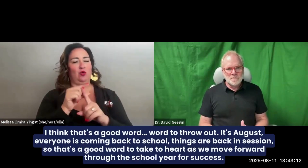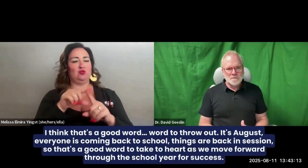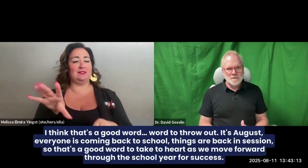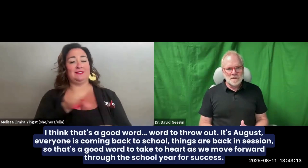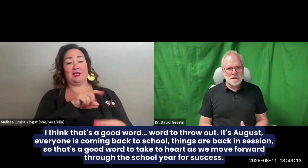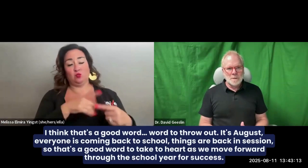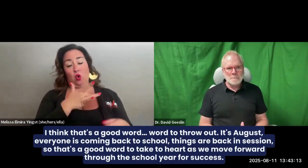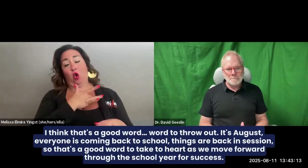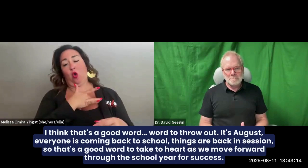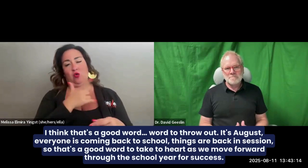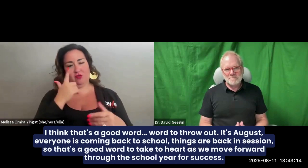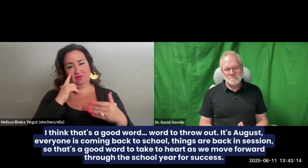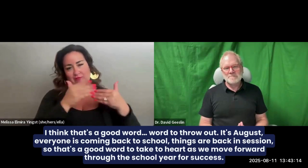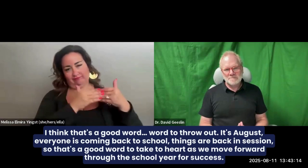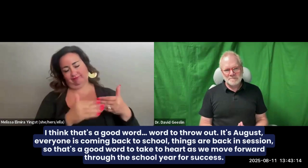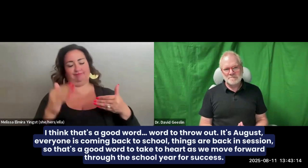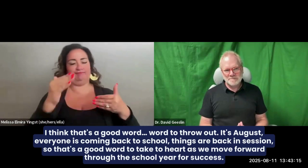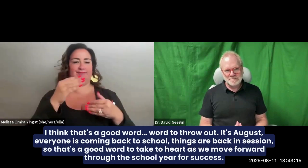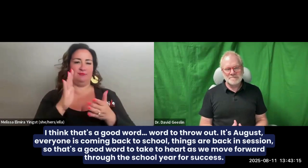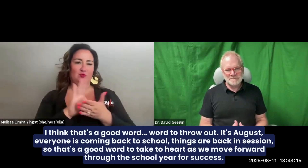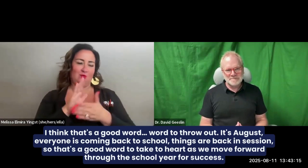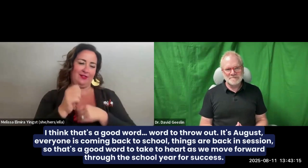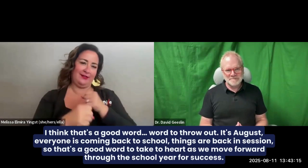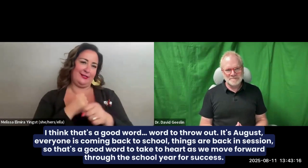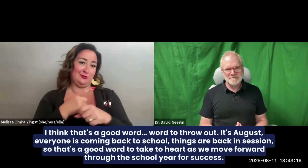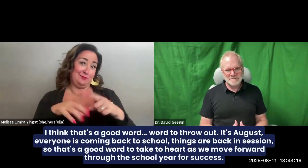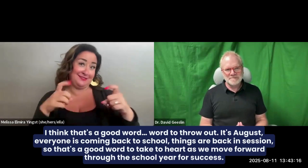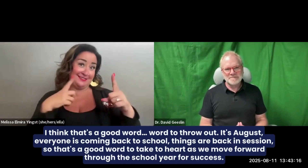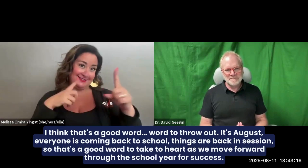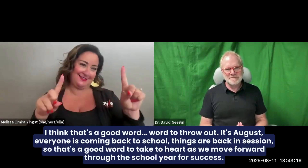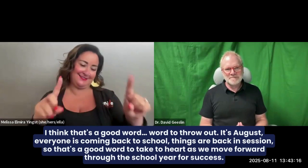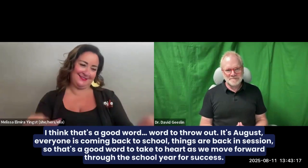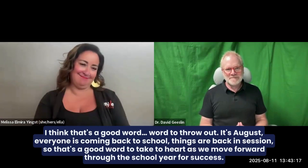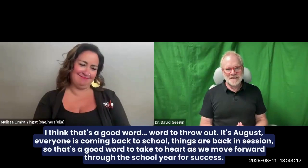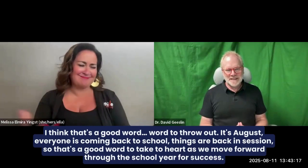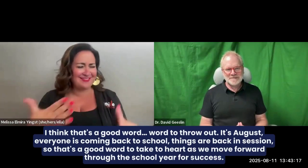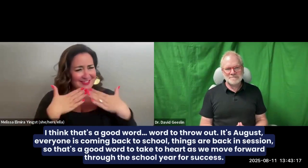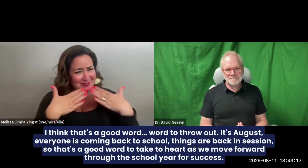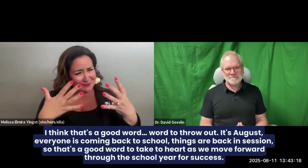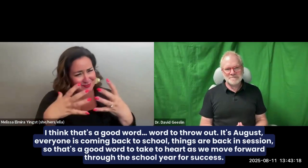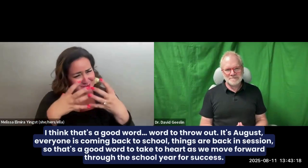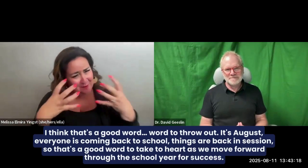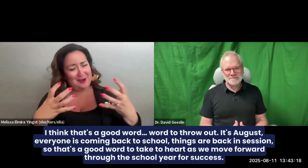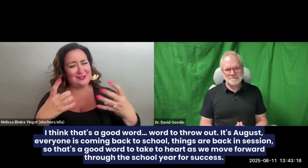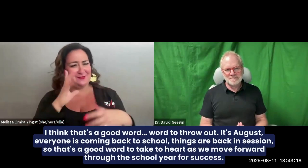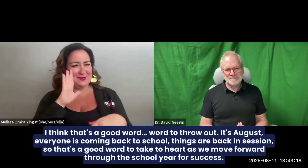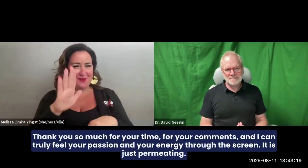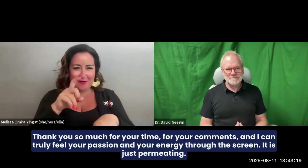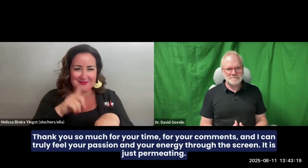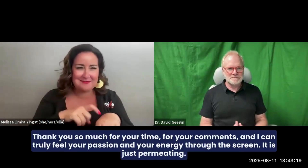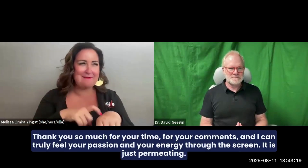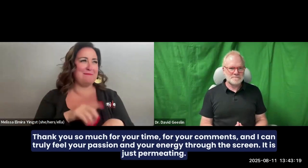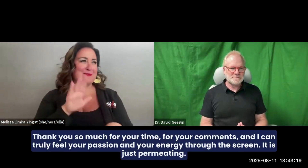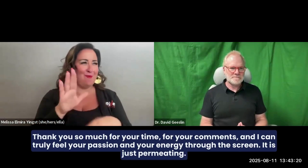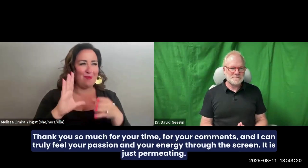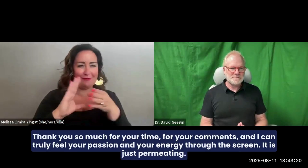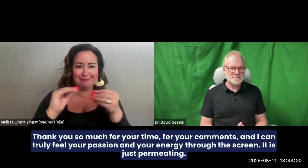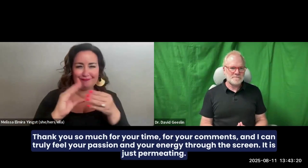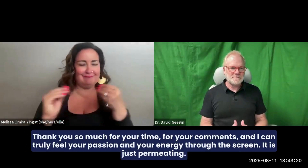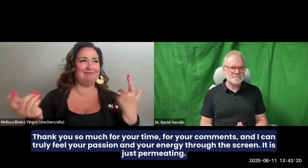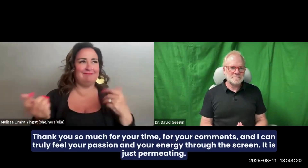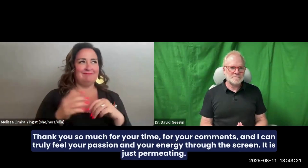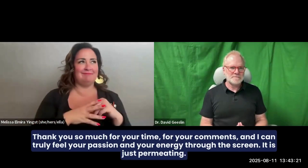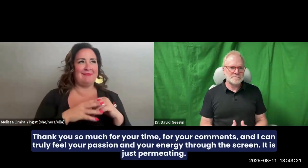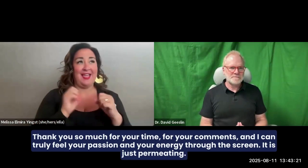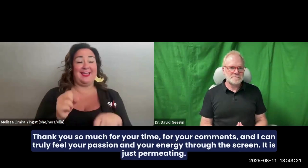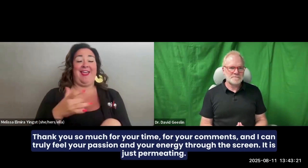to school, things are back in session. So that's a good word to take to heart as we move forward through the school year for success. Thank you